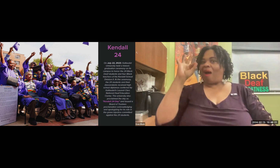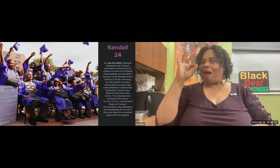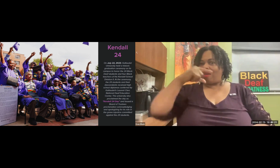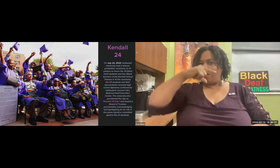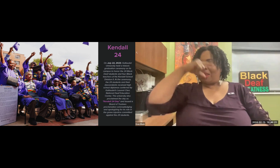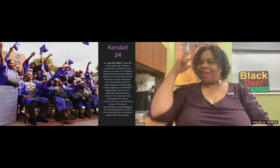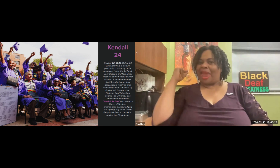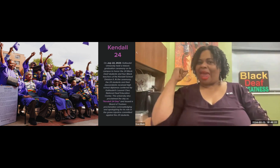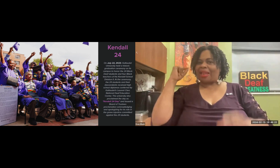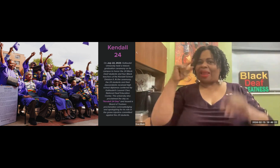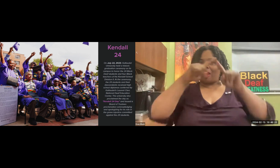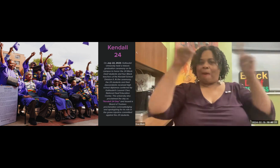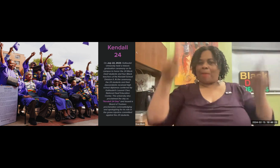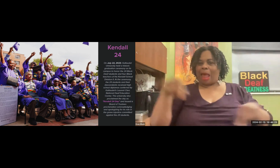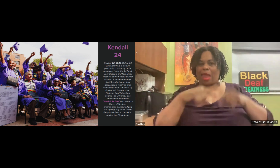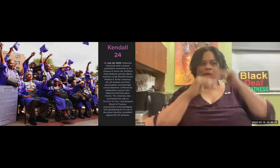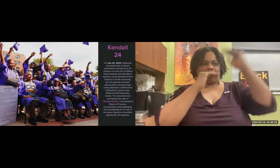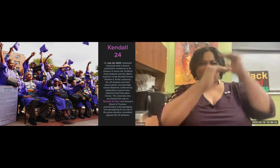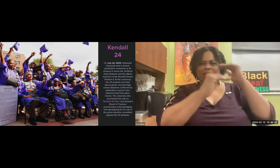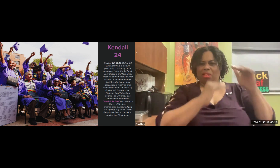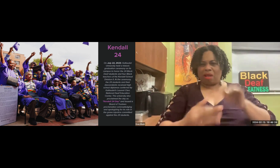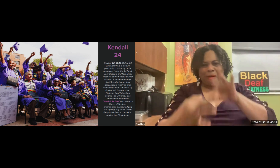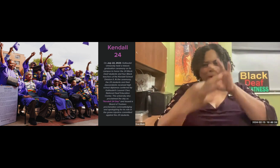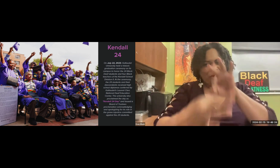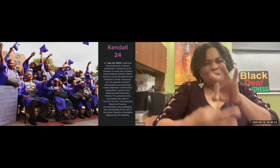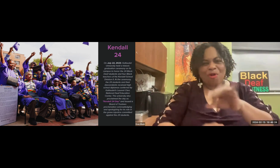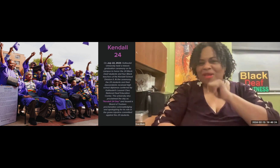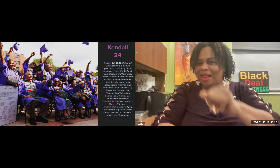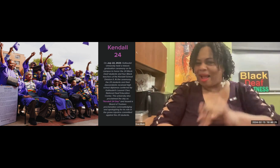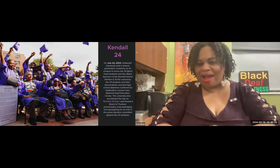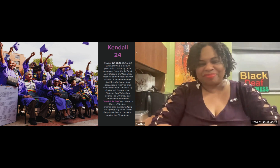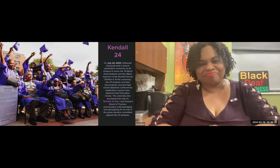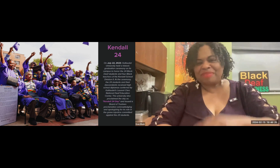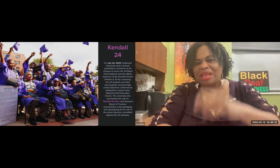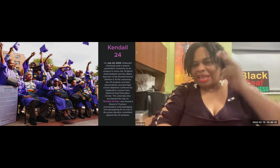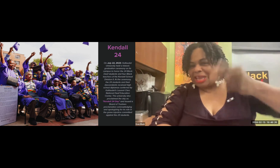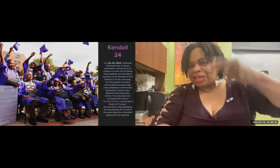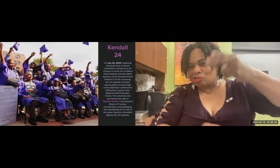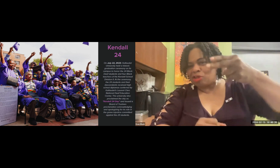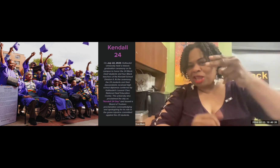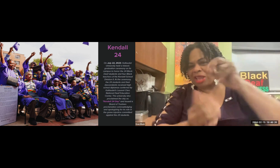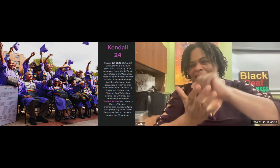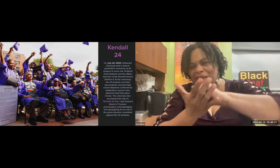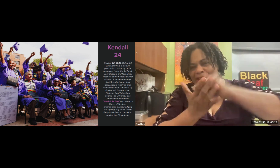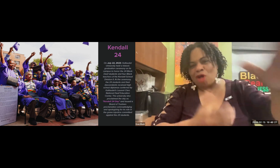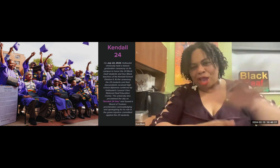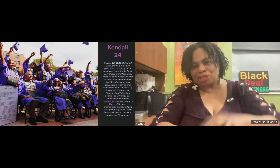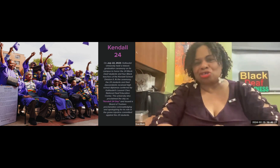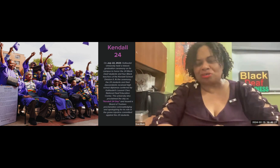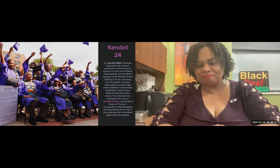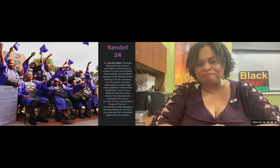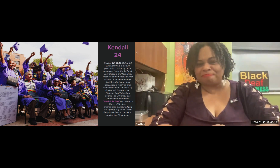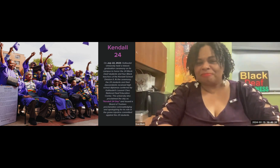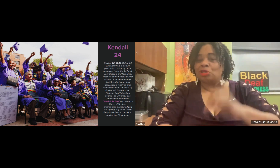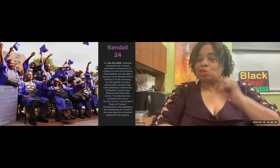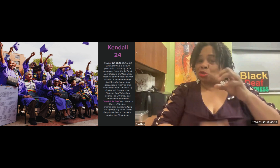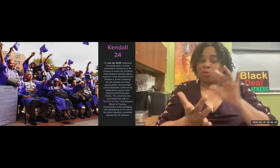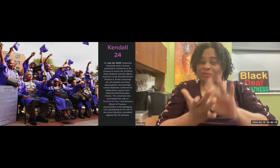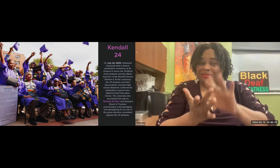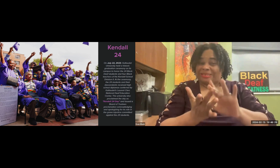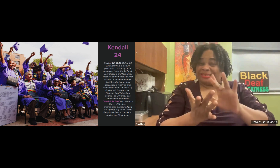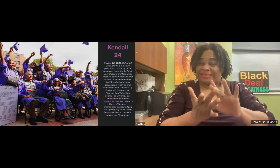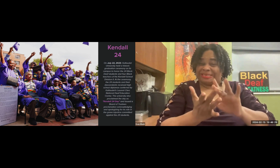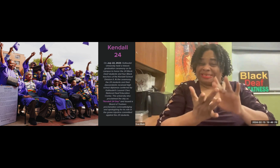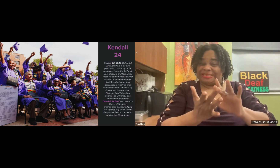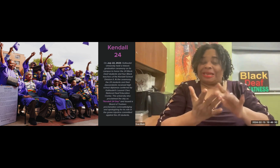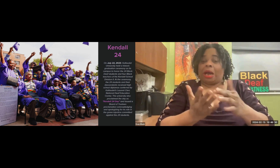people. At the Center for Black Deaf Studies, we found, some plaques that Gallaudet had, but